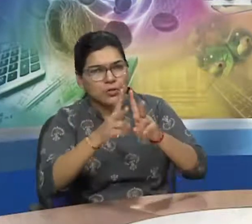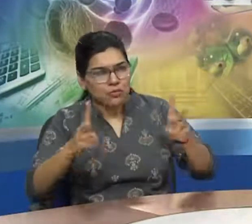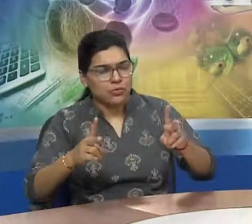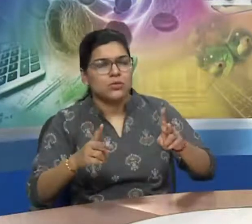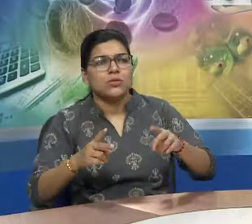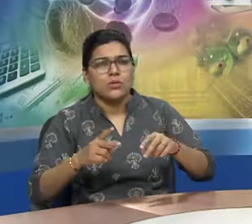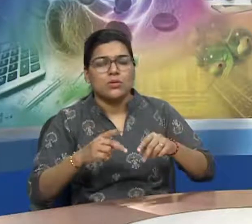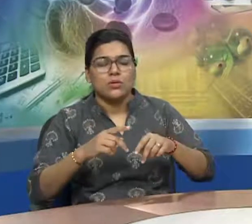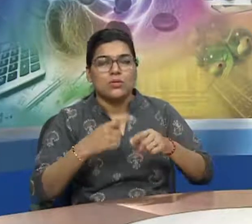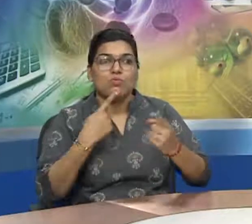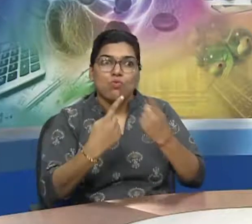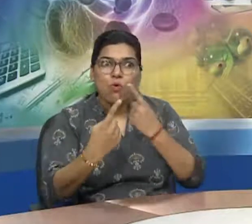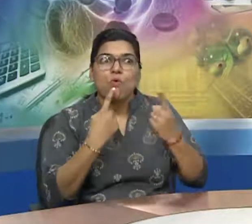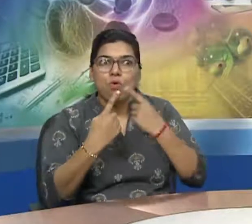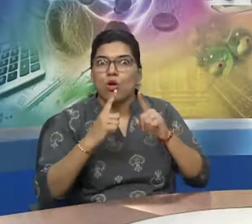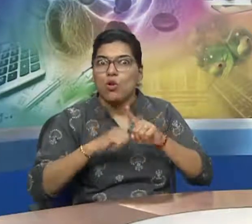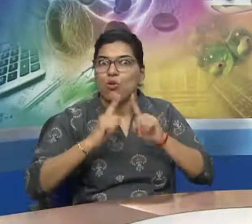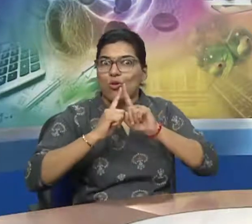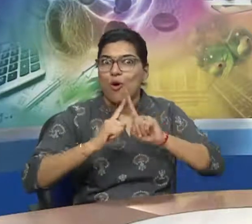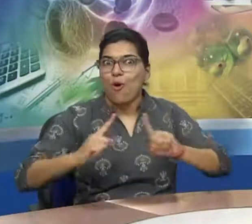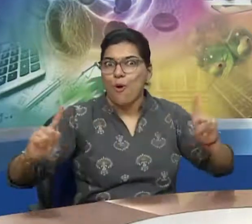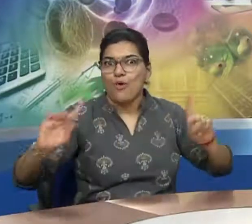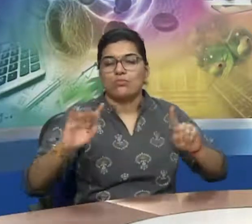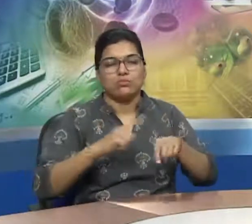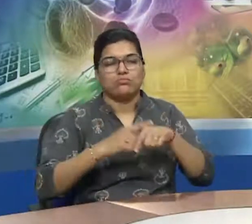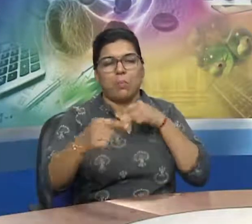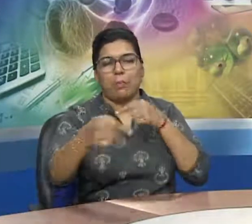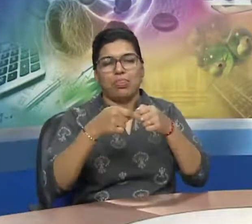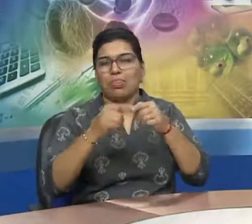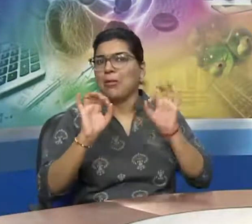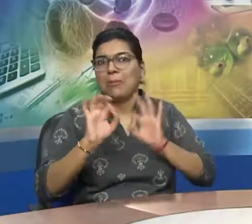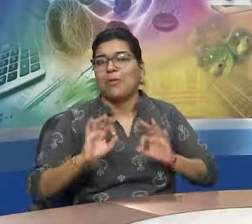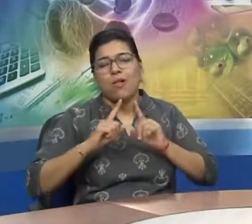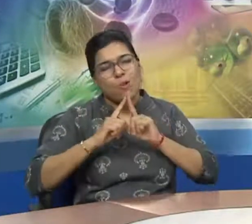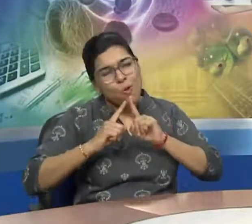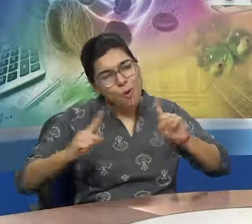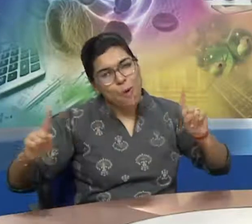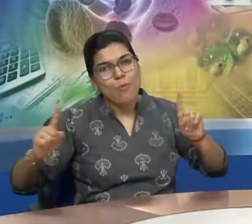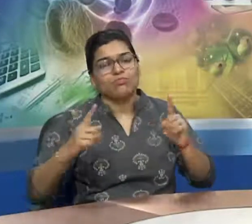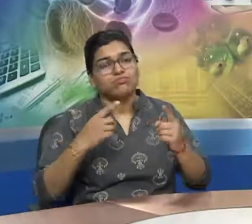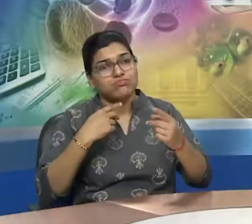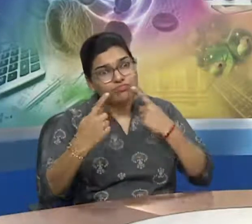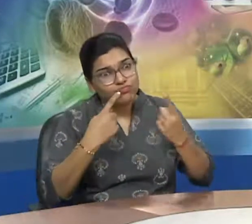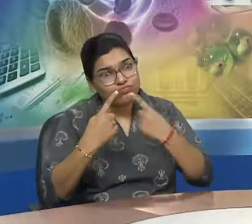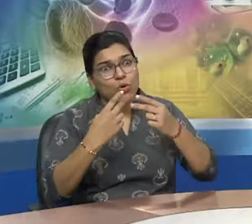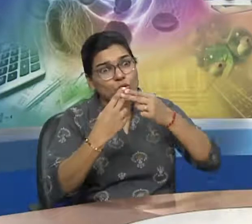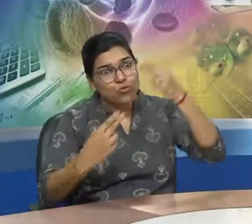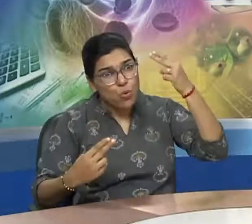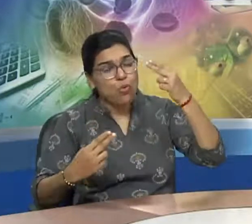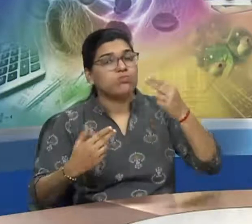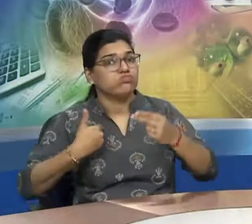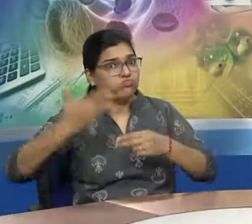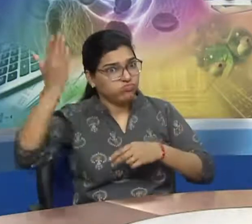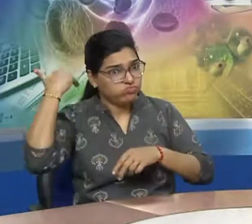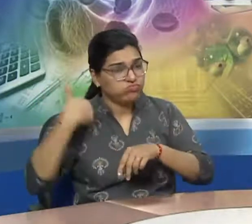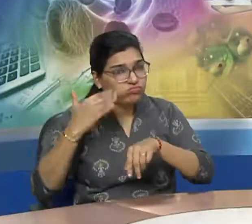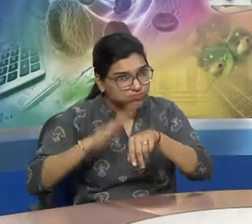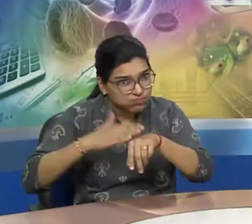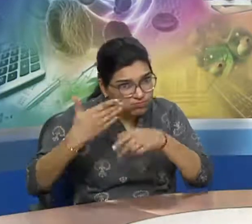Or have you heard them to say that people had more time to talk to each